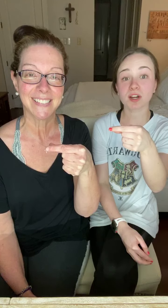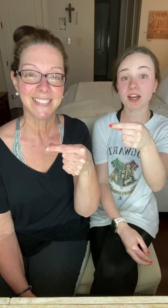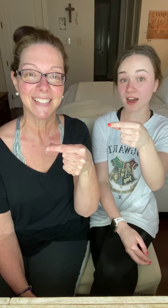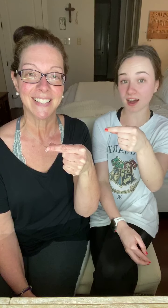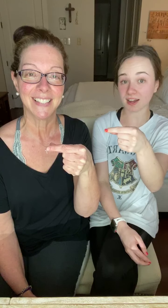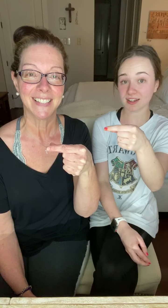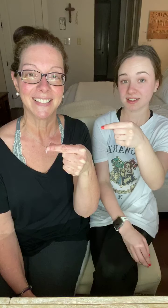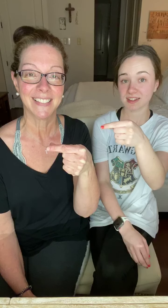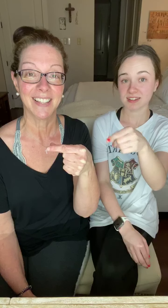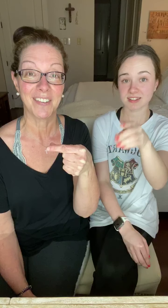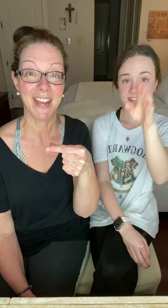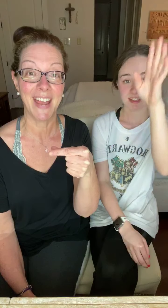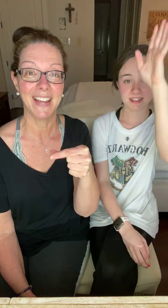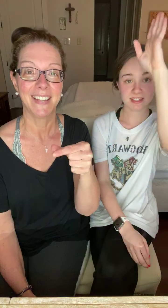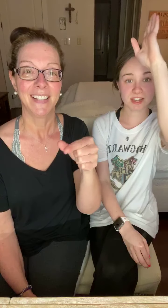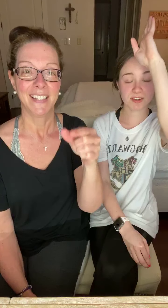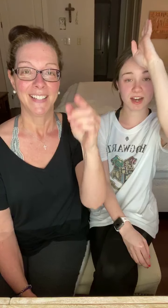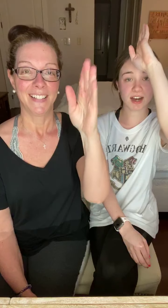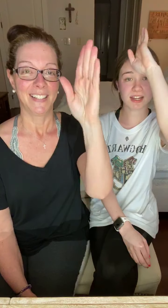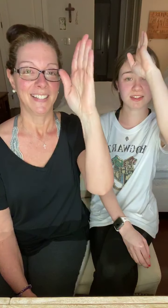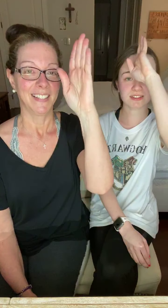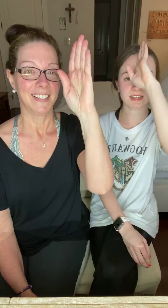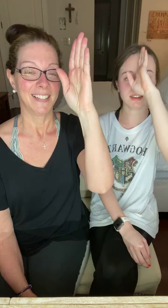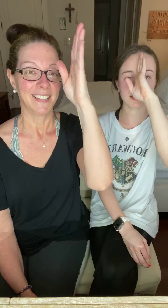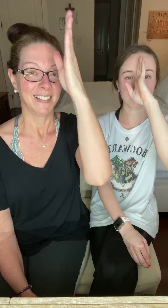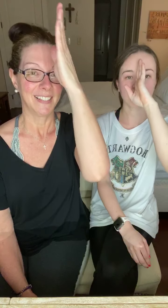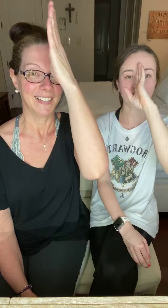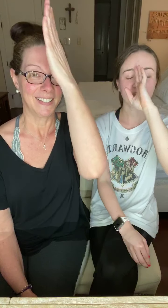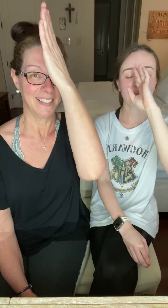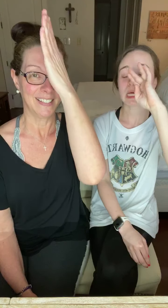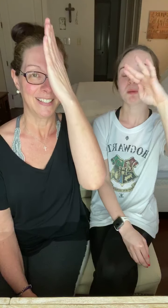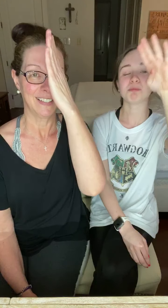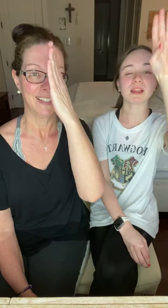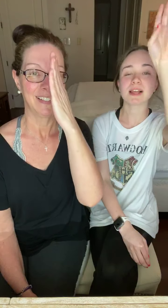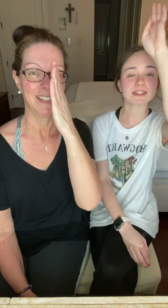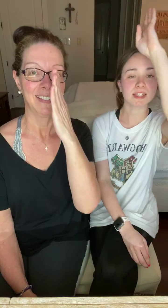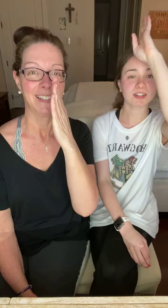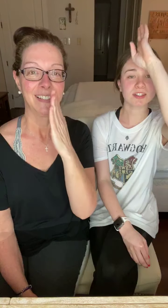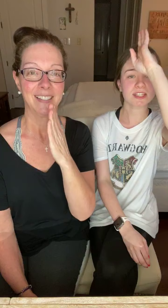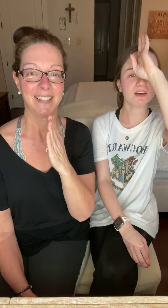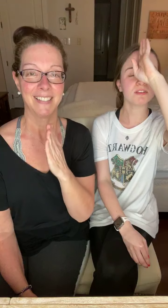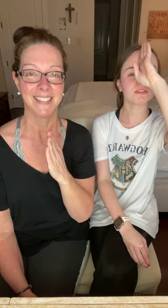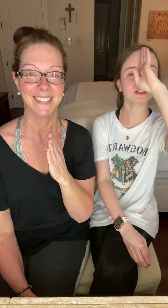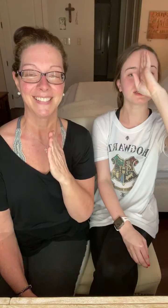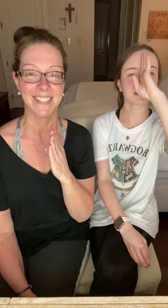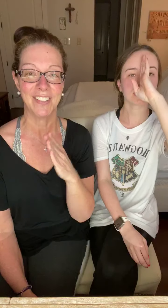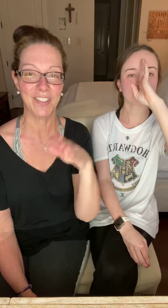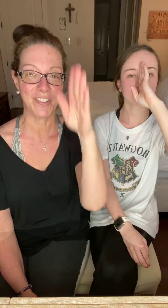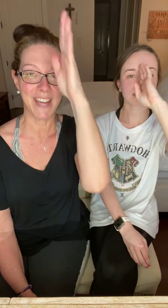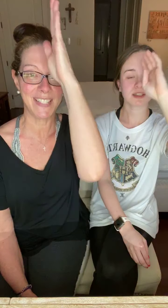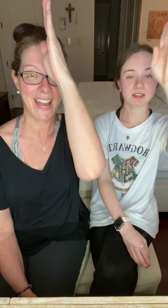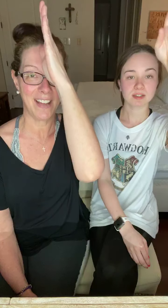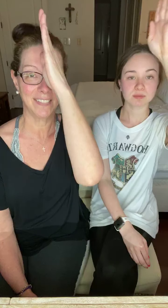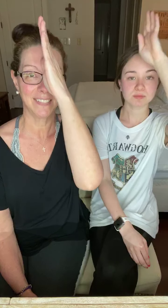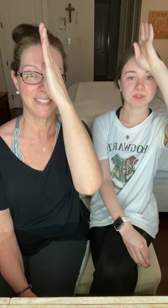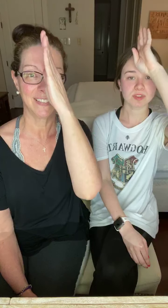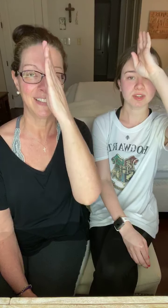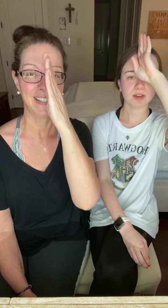God. Okay. So God, it looks like you're blessing yourself. Straight down. You know.